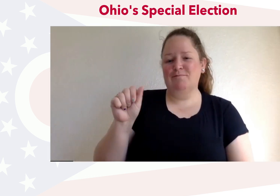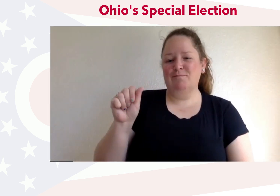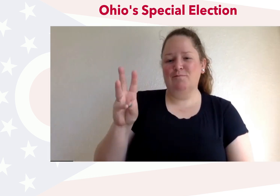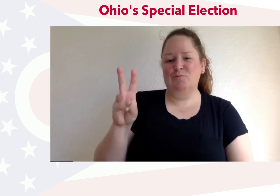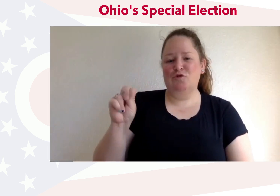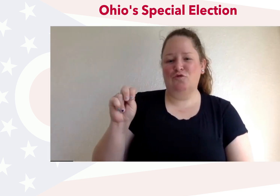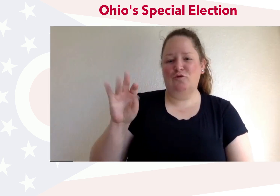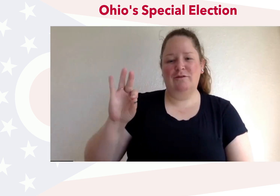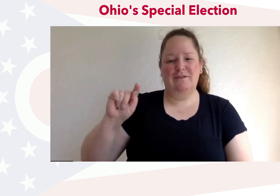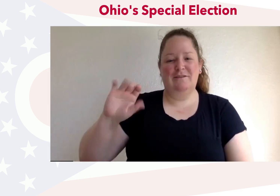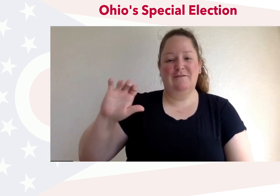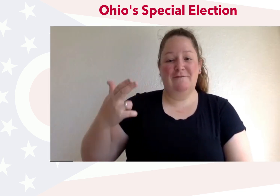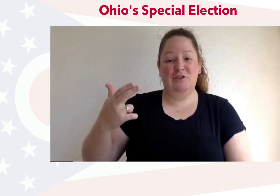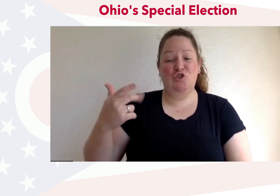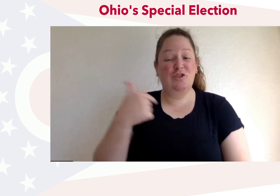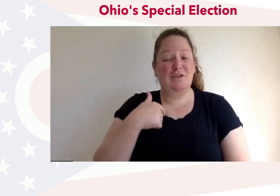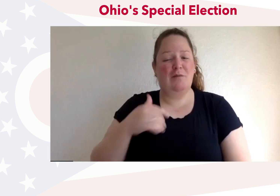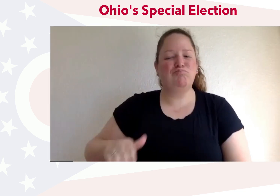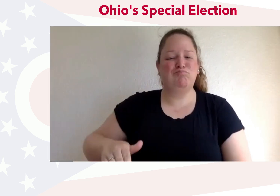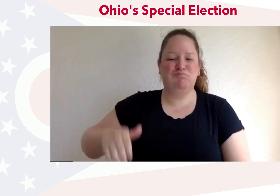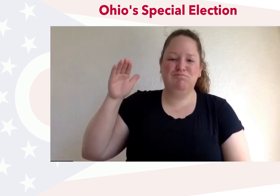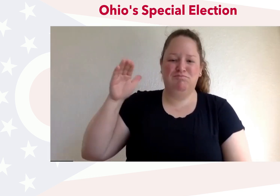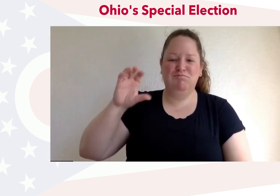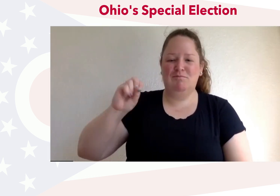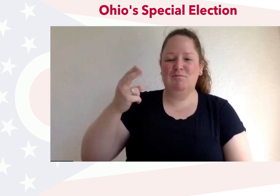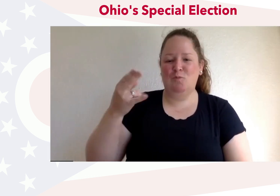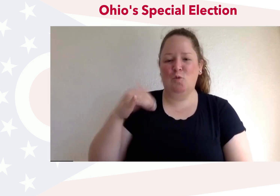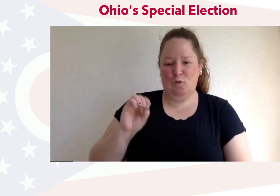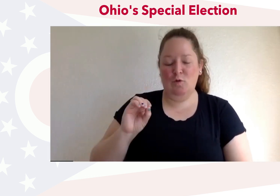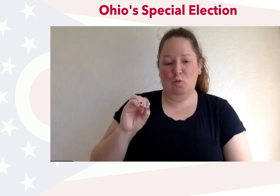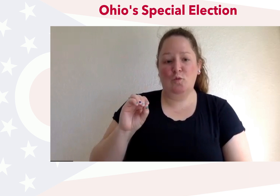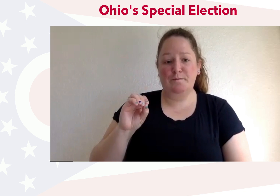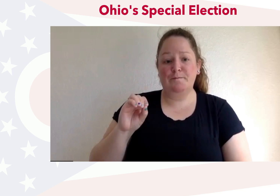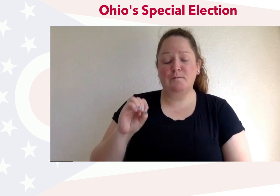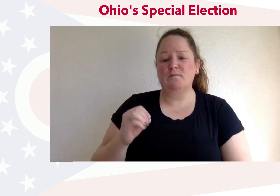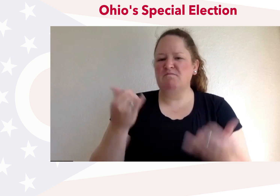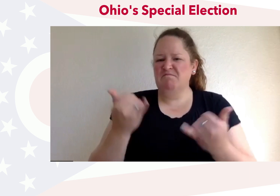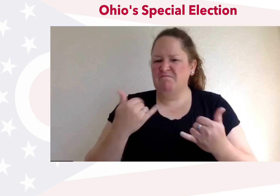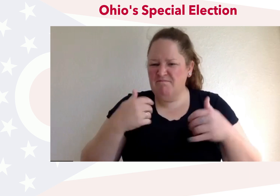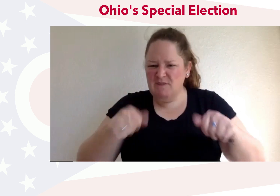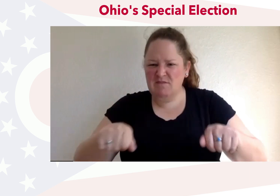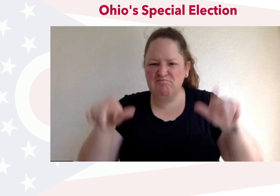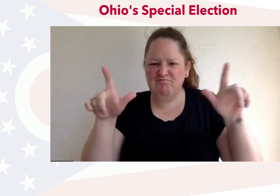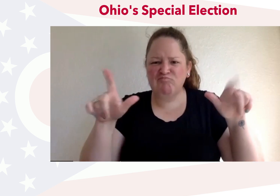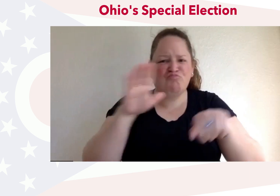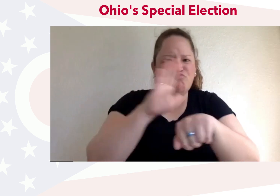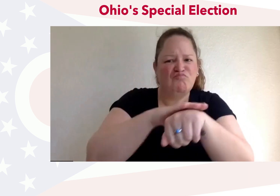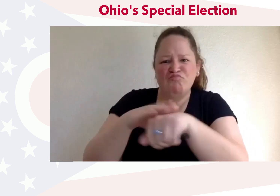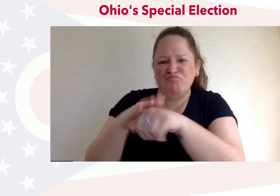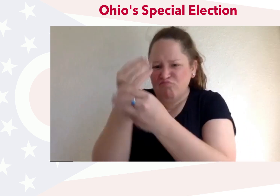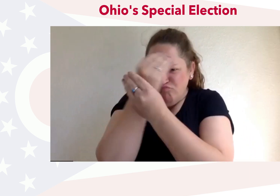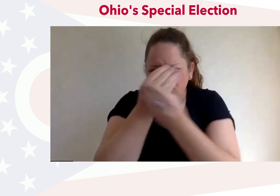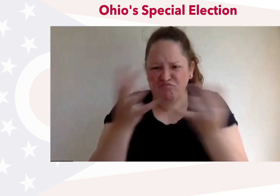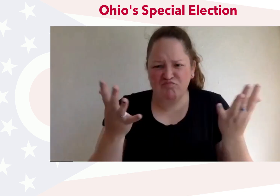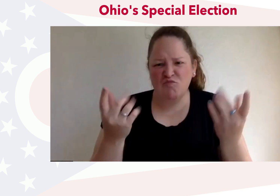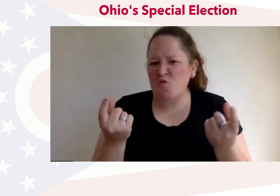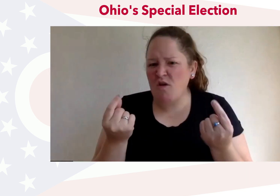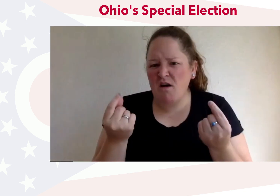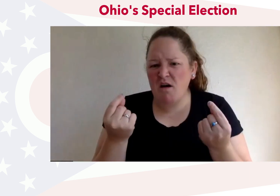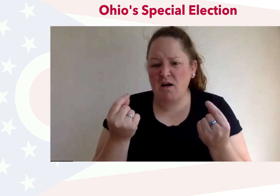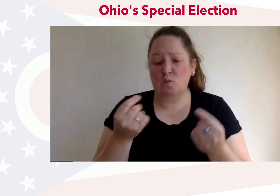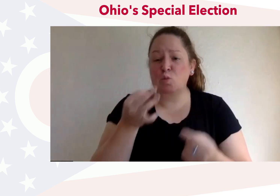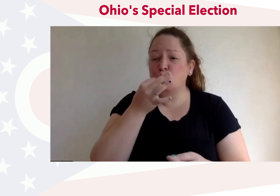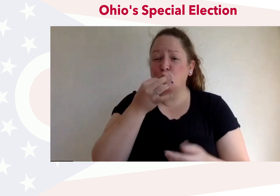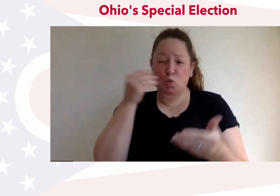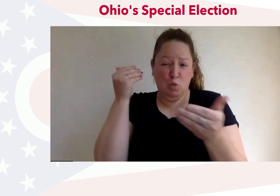Hello, I am Dawn Fitch, and I grew up here in Ohio. I want to take some time